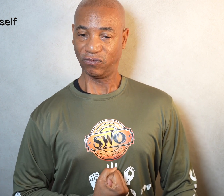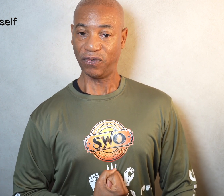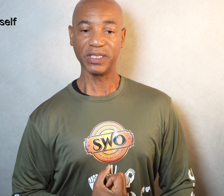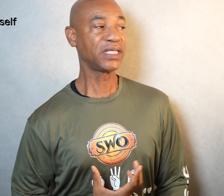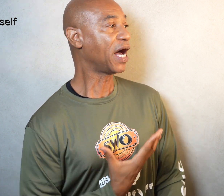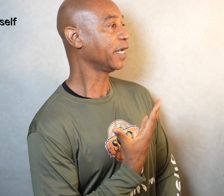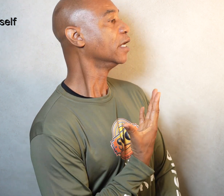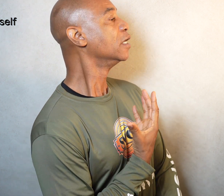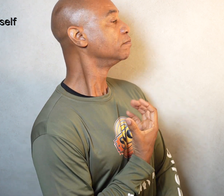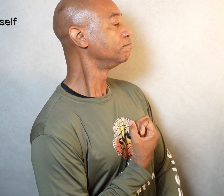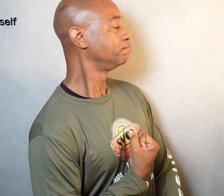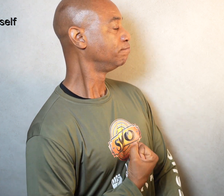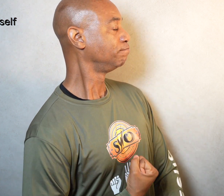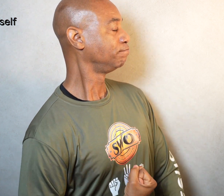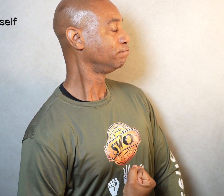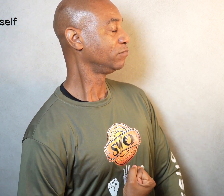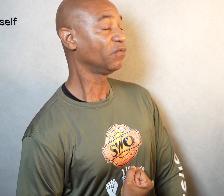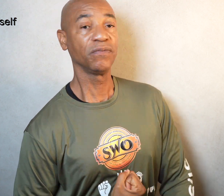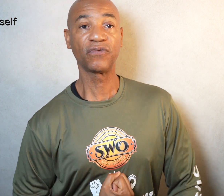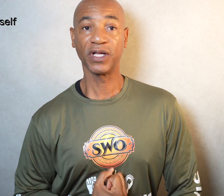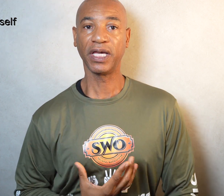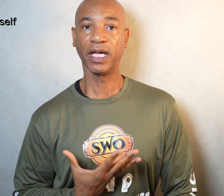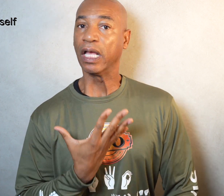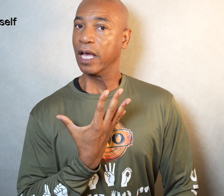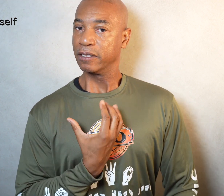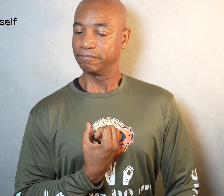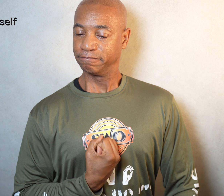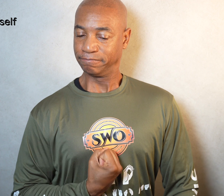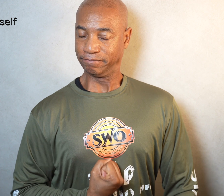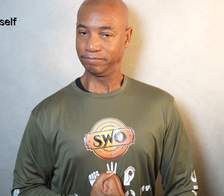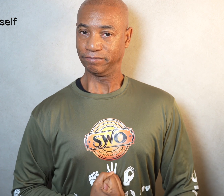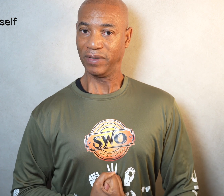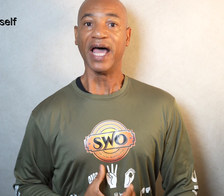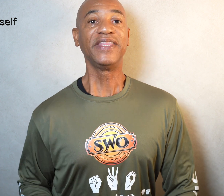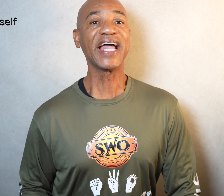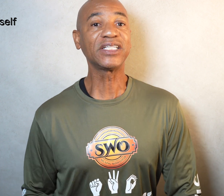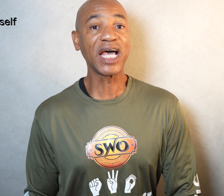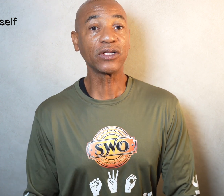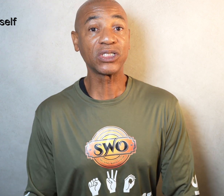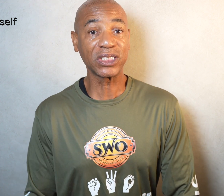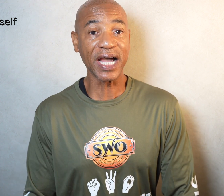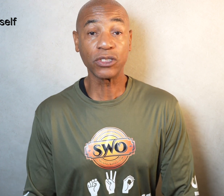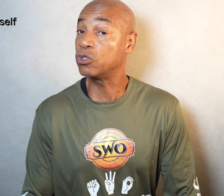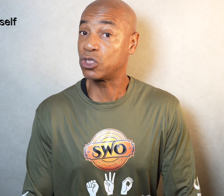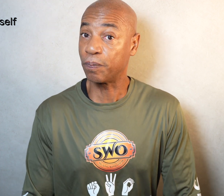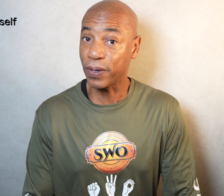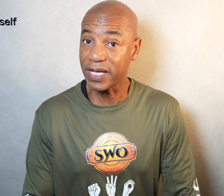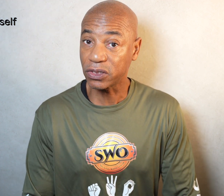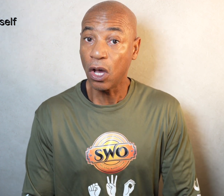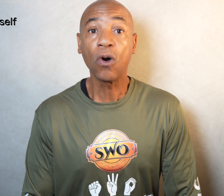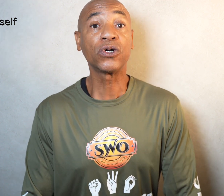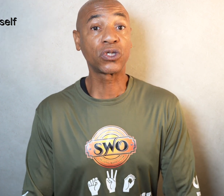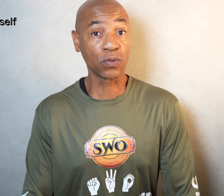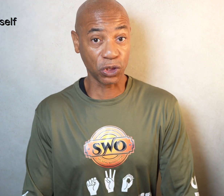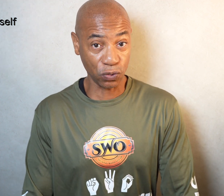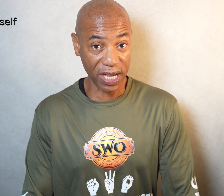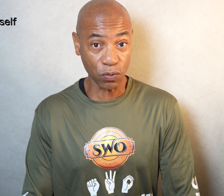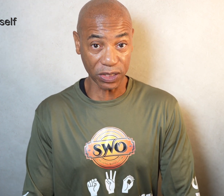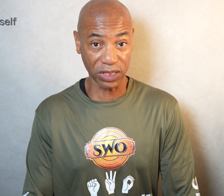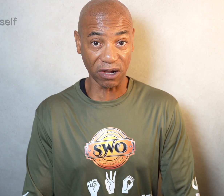From the side, from the front again. That is how to sign to suppress or to restrain oneself.